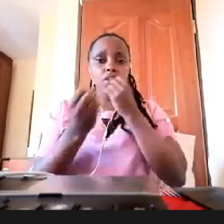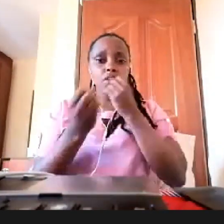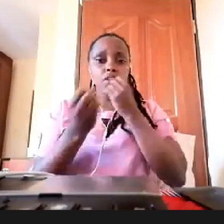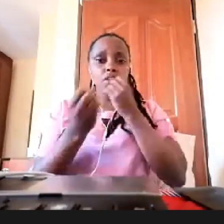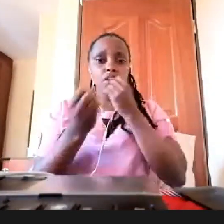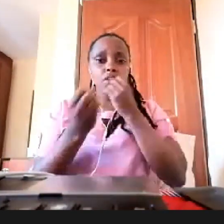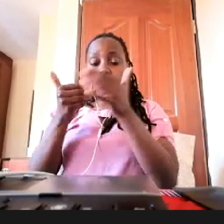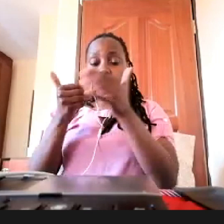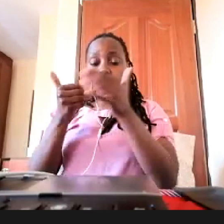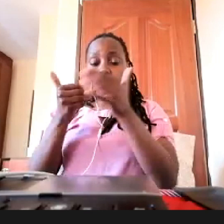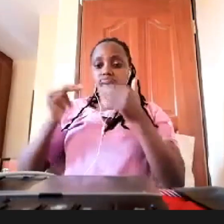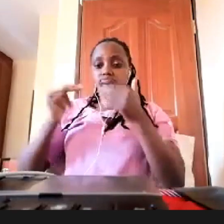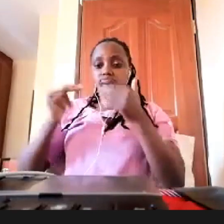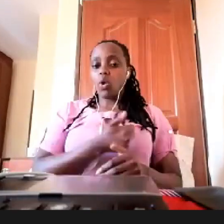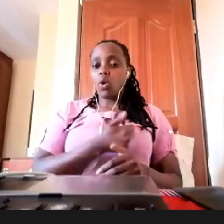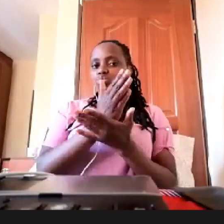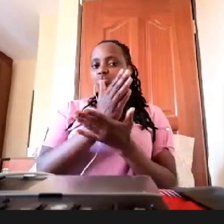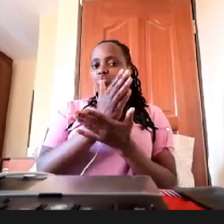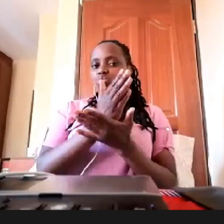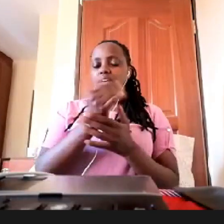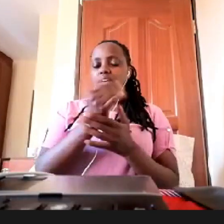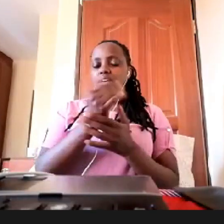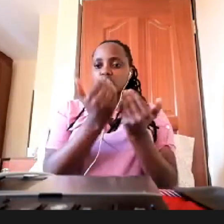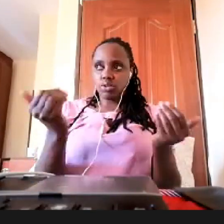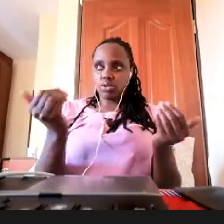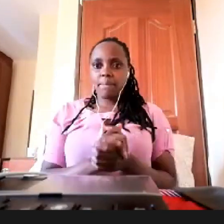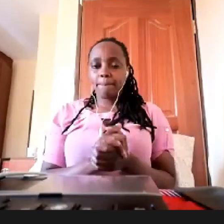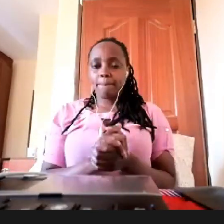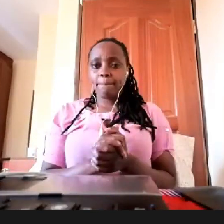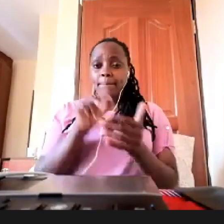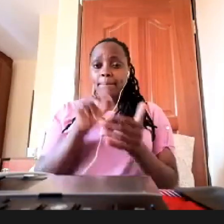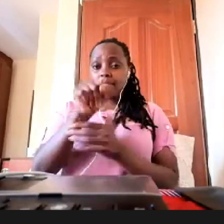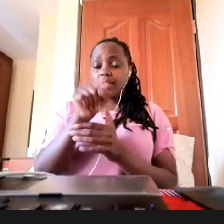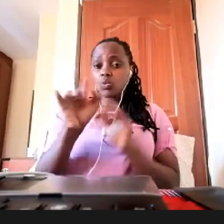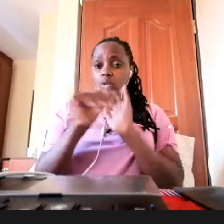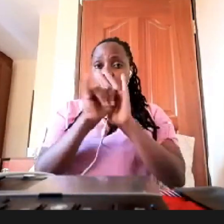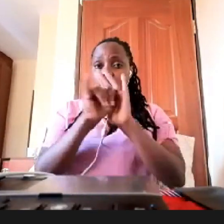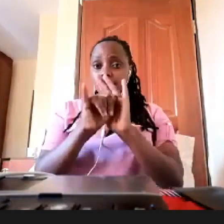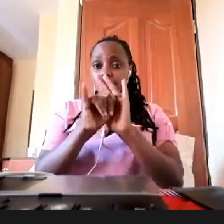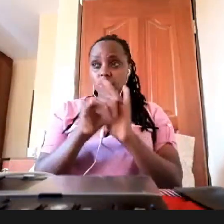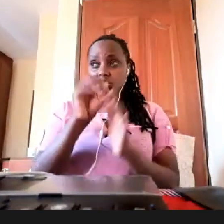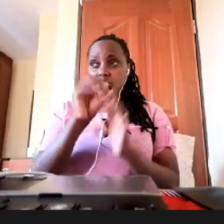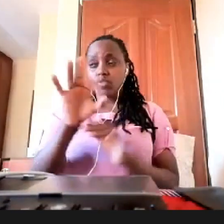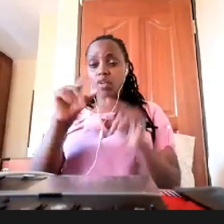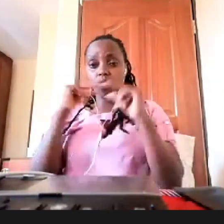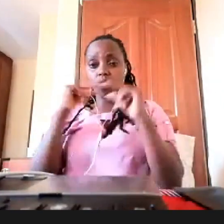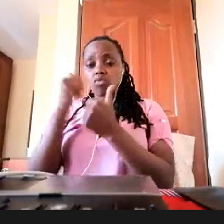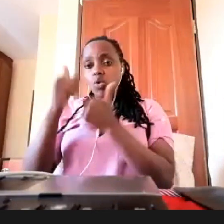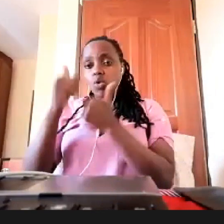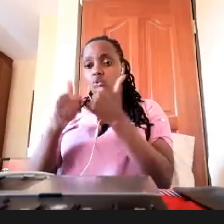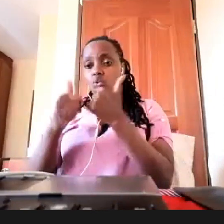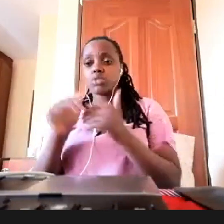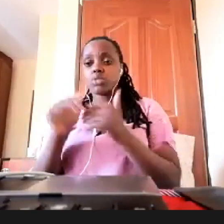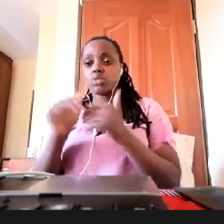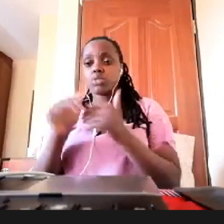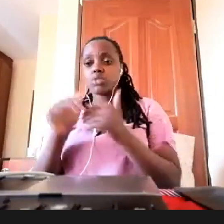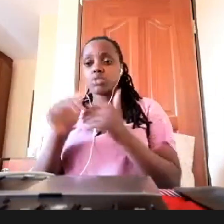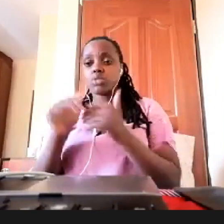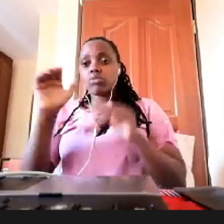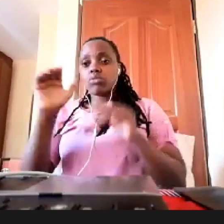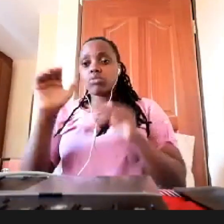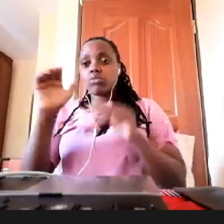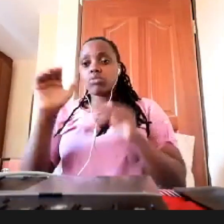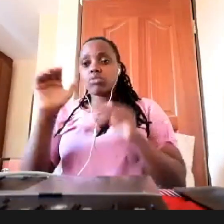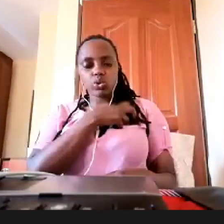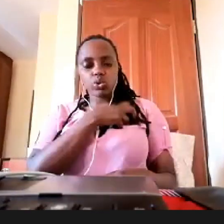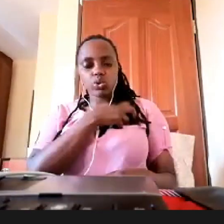given by the children. So that was the identification of the group that we consulted. So we had targeted